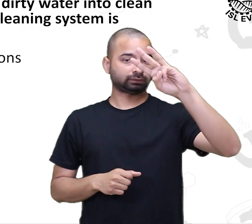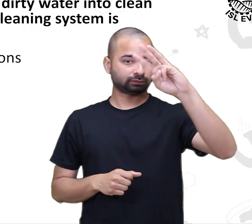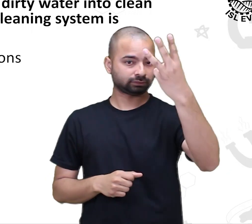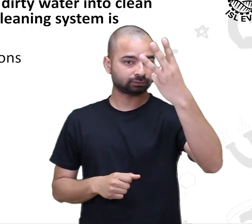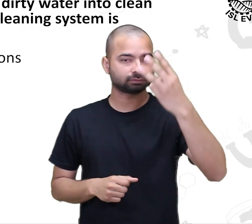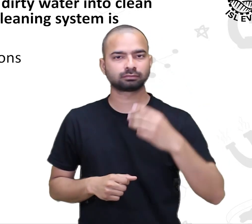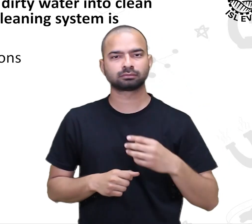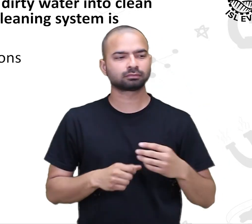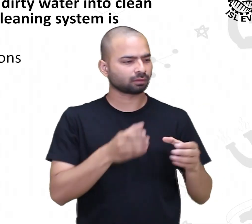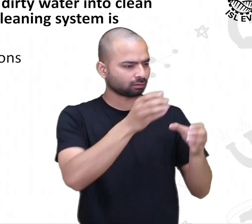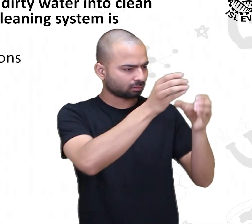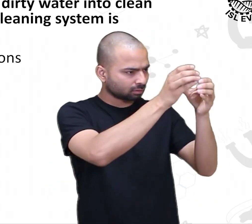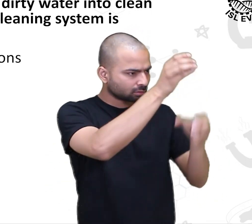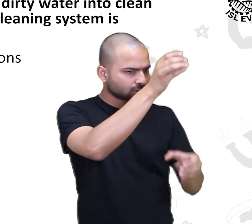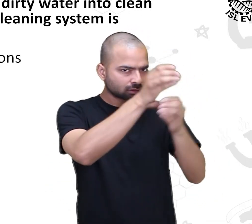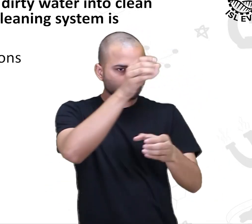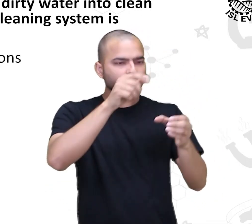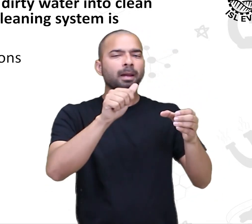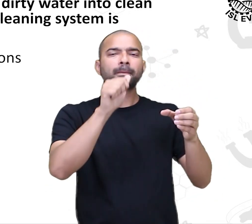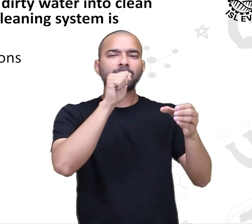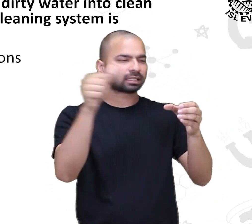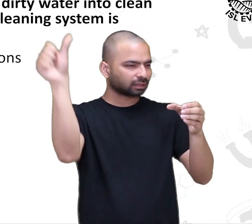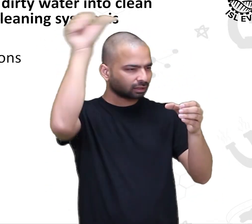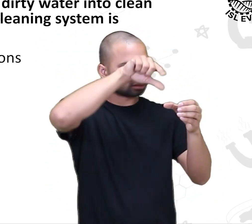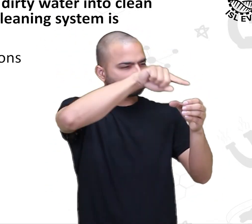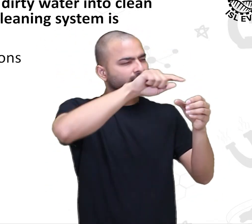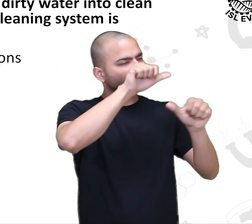option number 3, clear water productions,